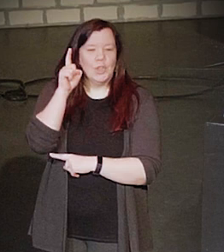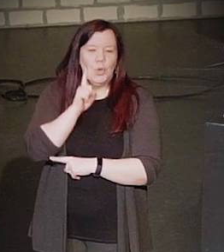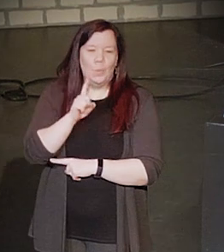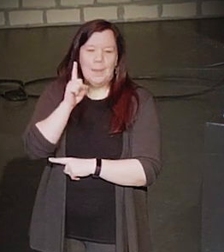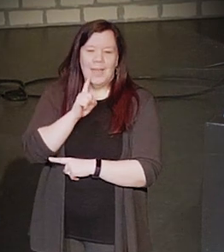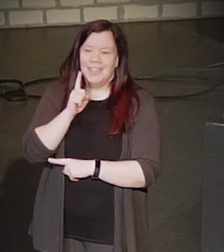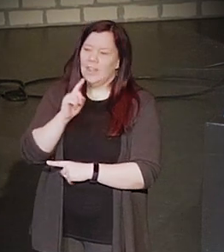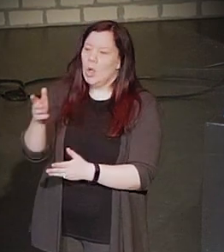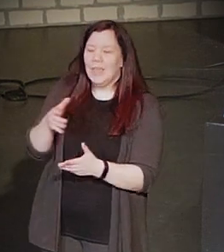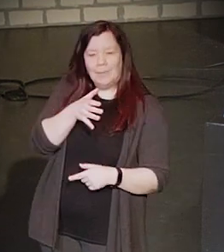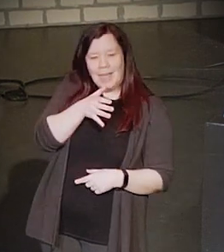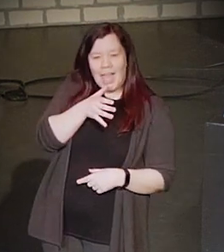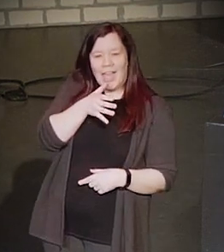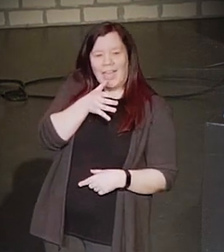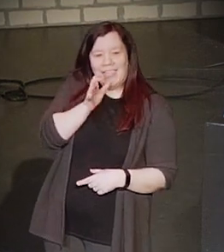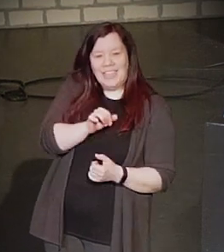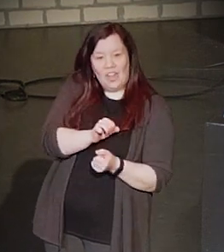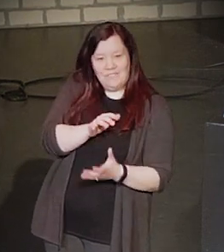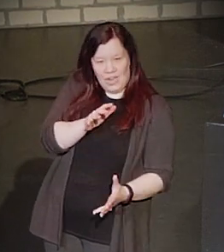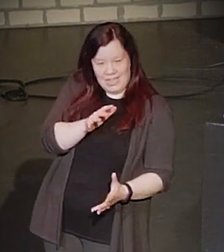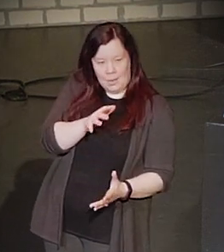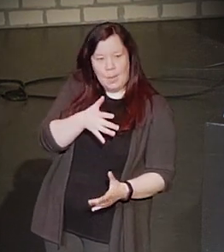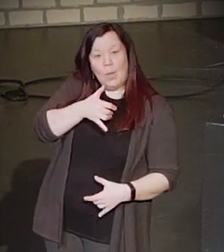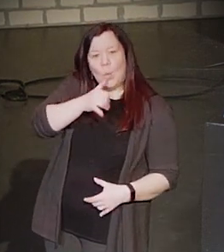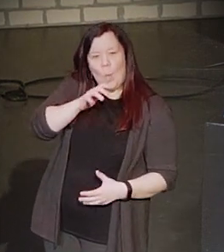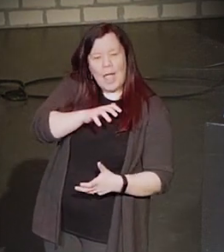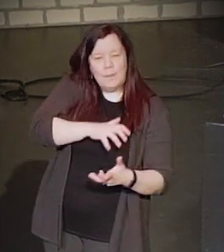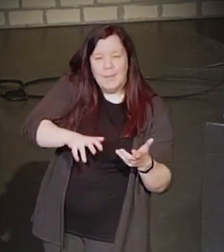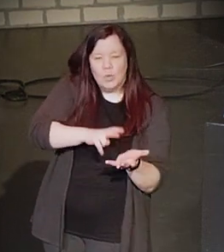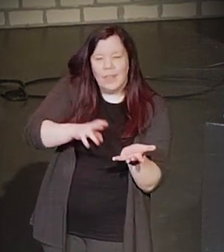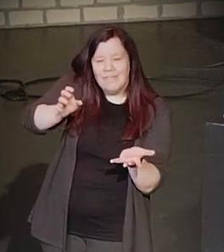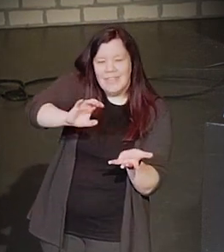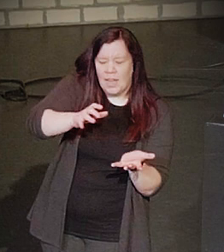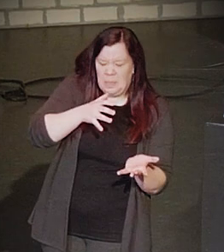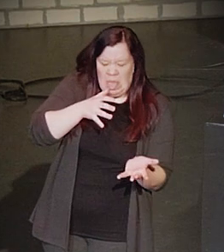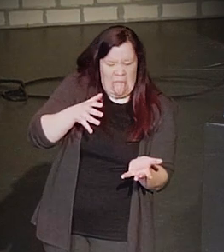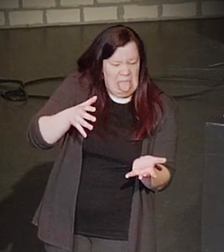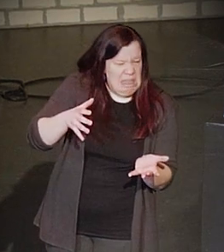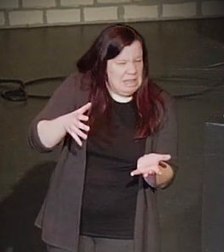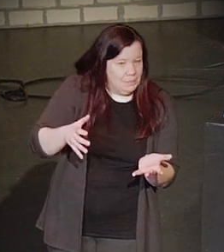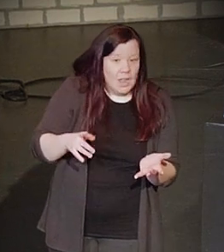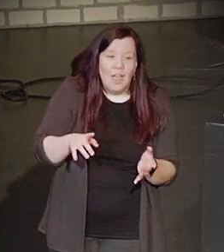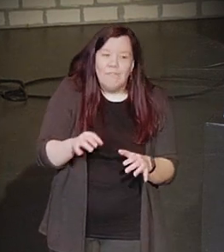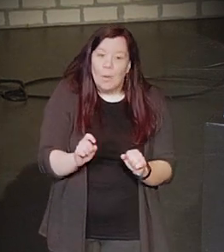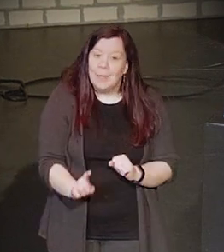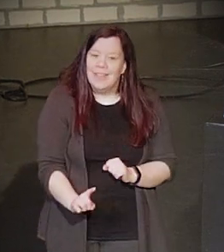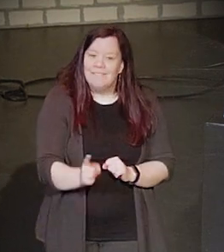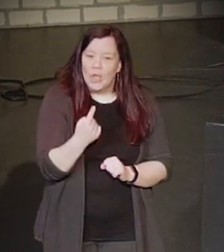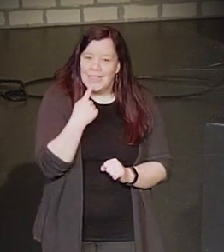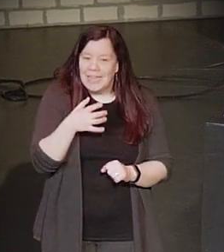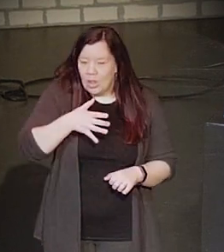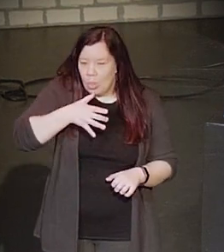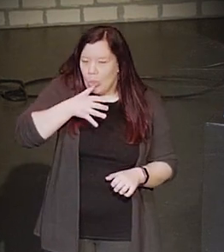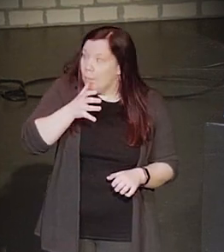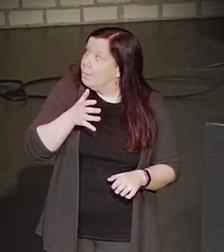pleasant sip of freedom and then dashed the wine with vinegar is wrong. Because from the very first taste, Spartan